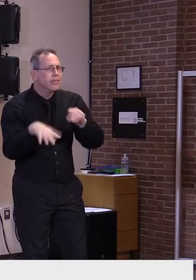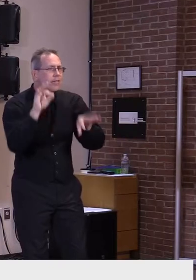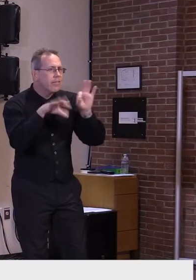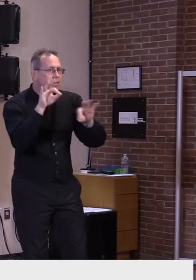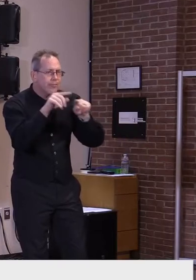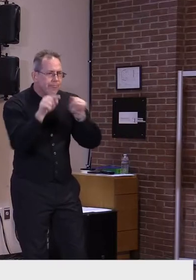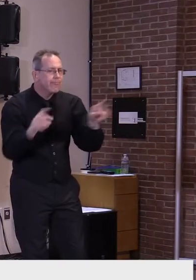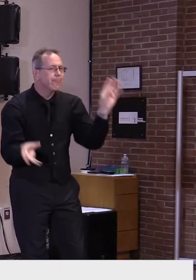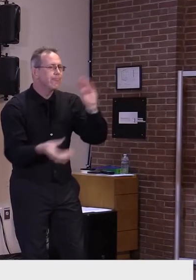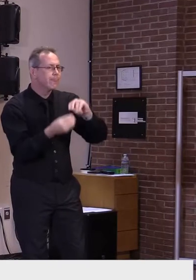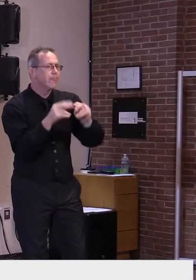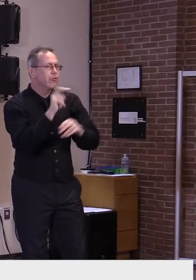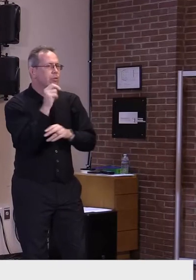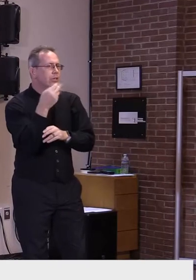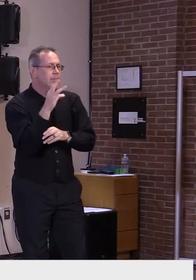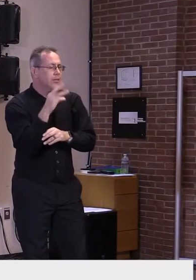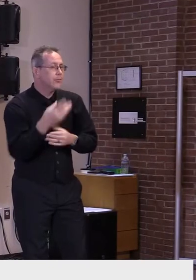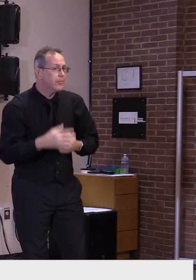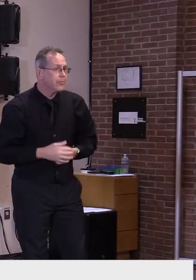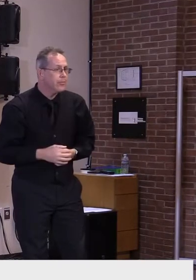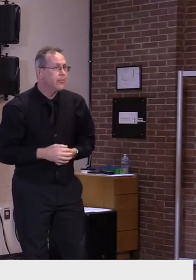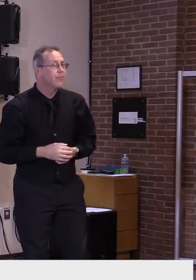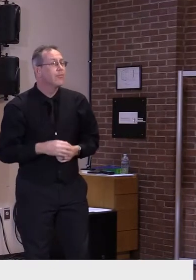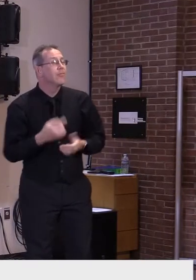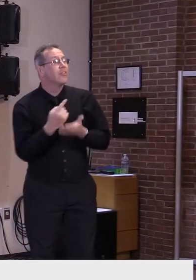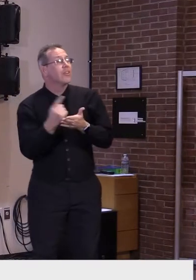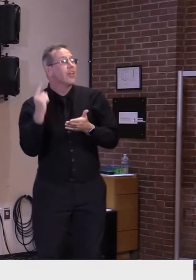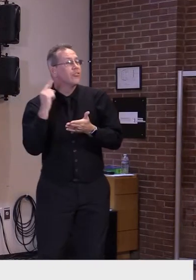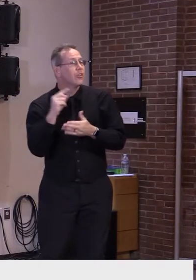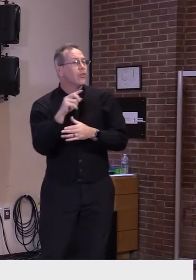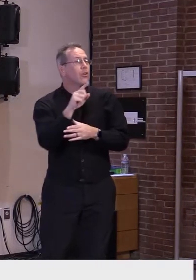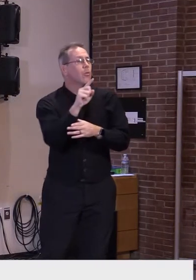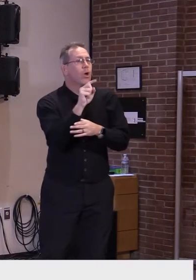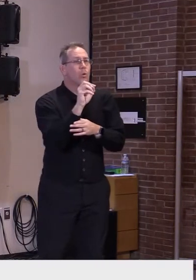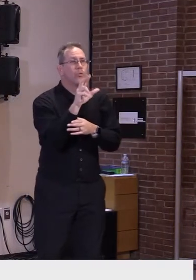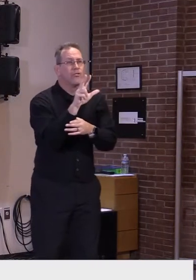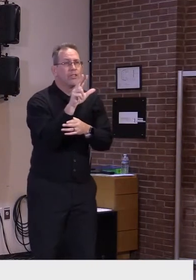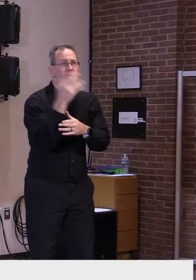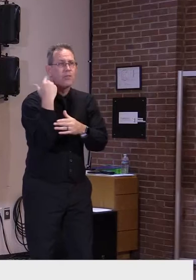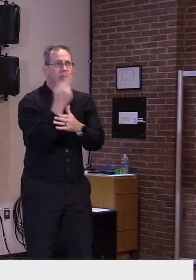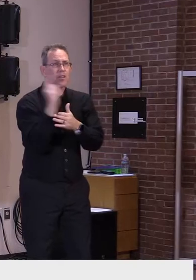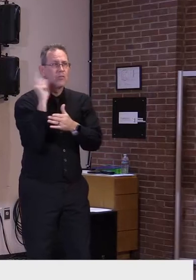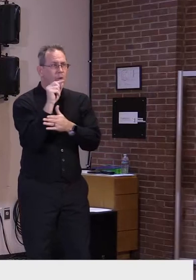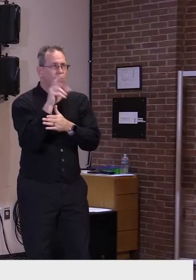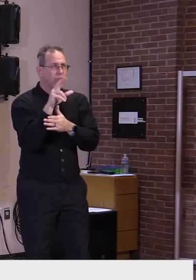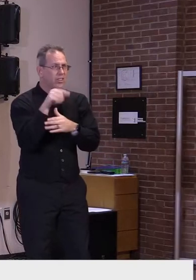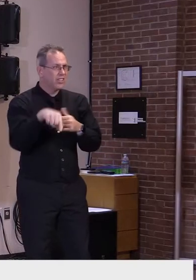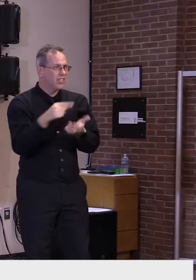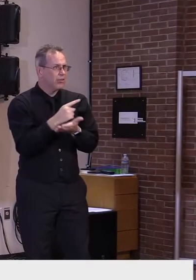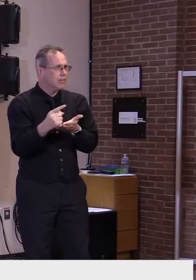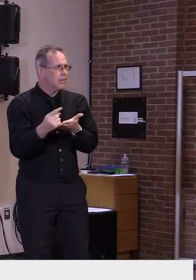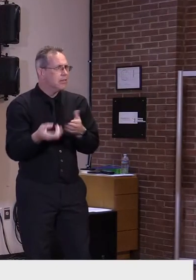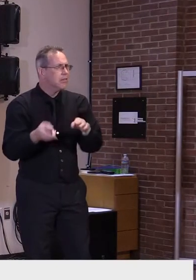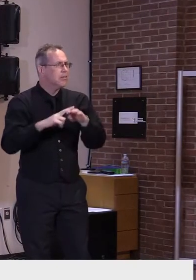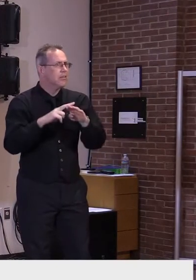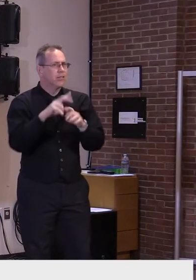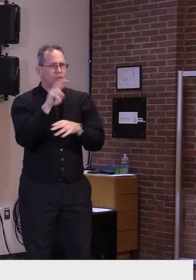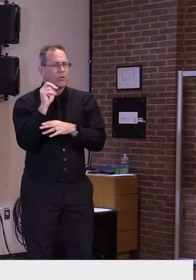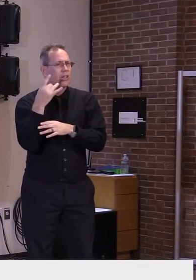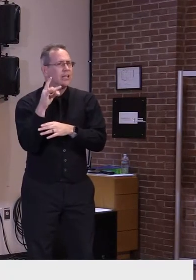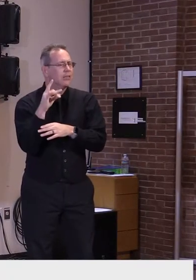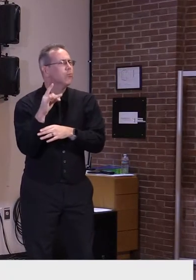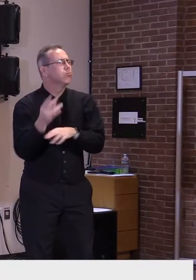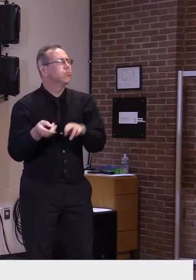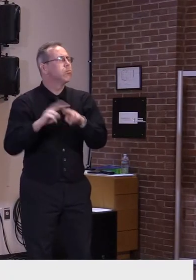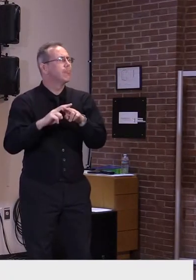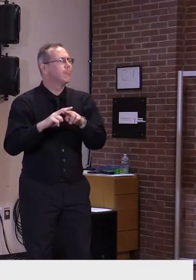cases associated with those outbreaks. This week it's 218. I will note, however, that of that 218 and of those